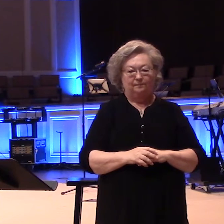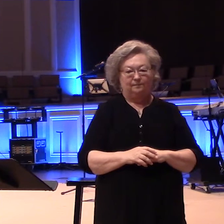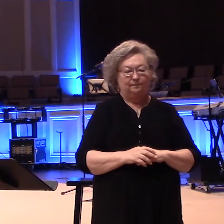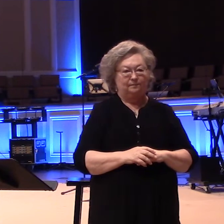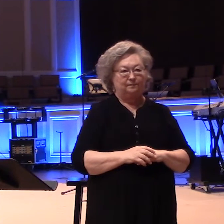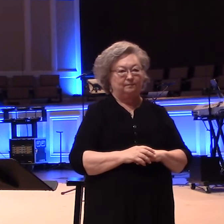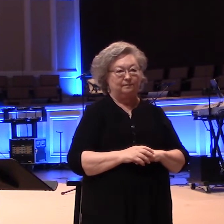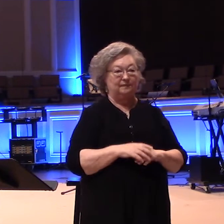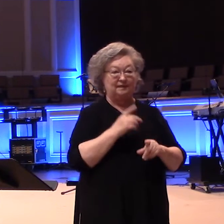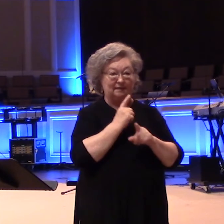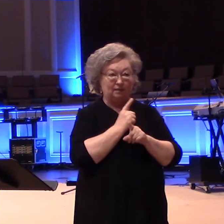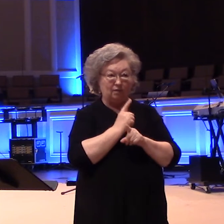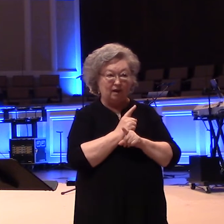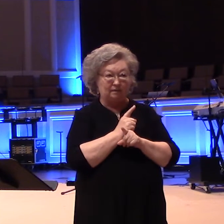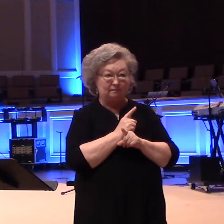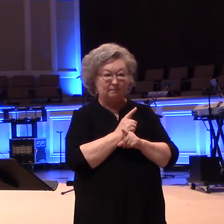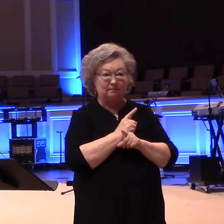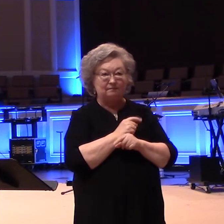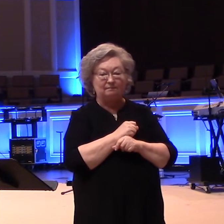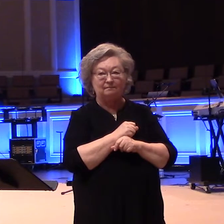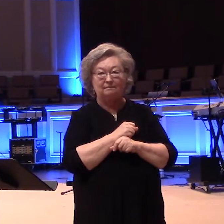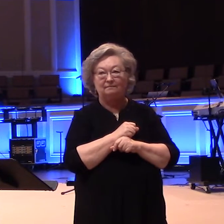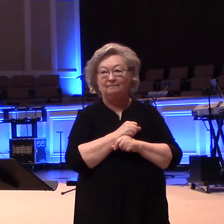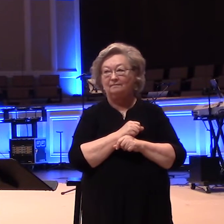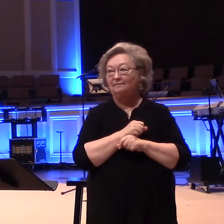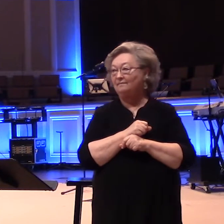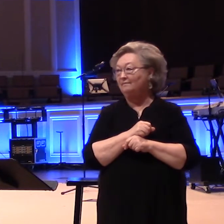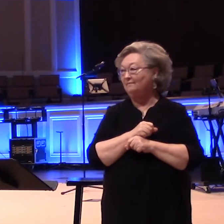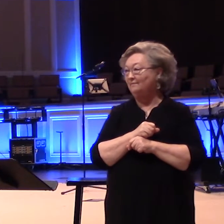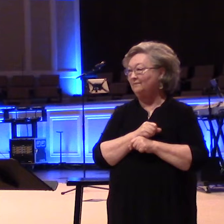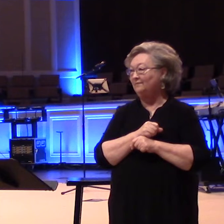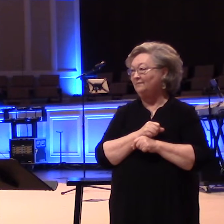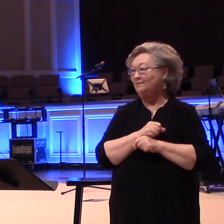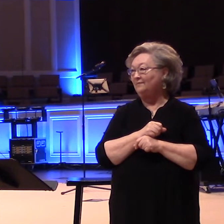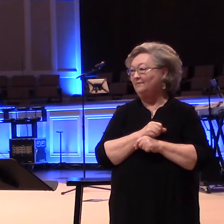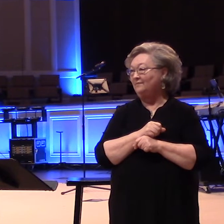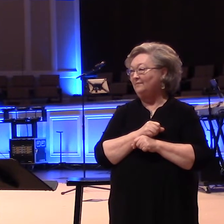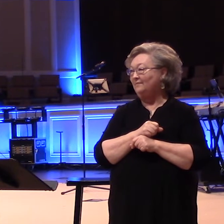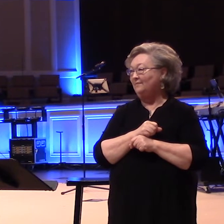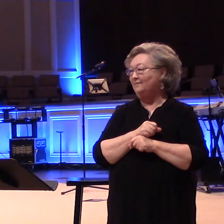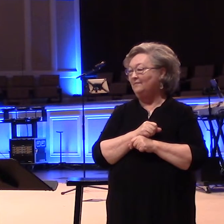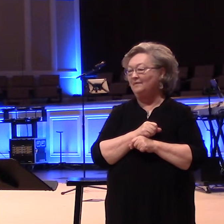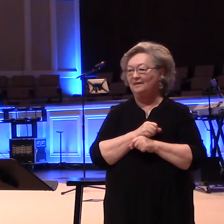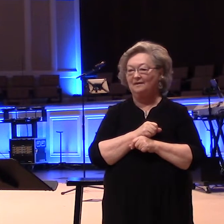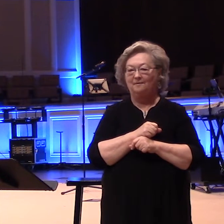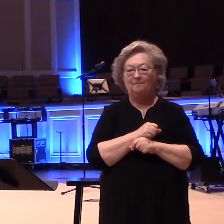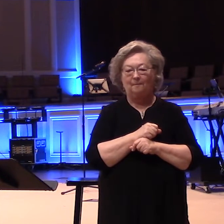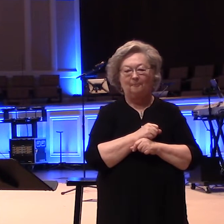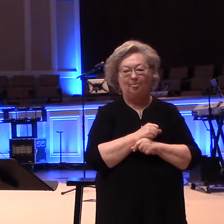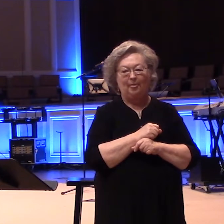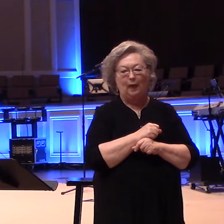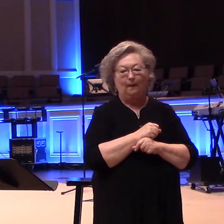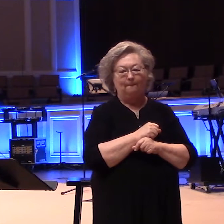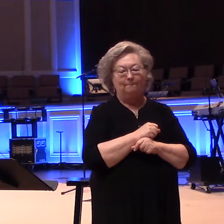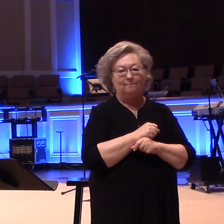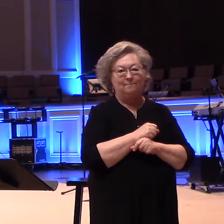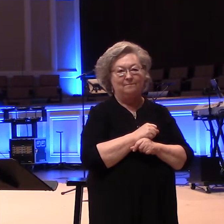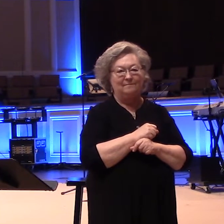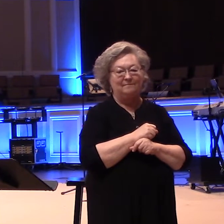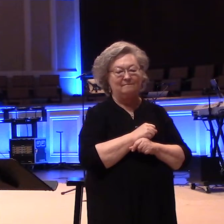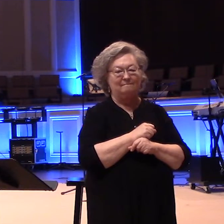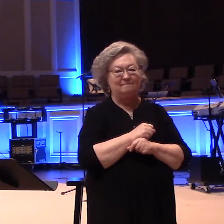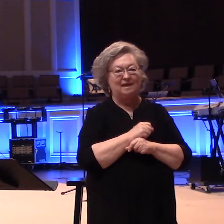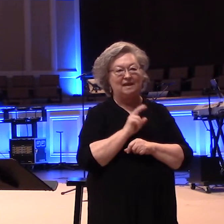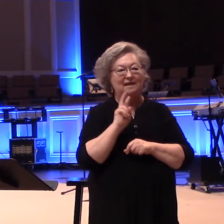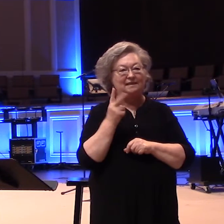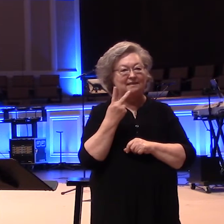that look correct? All right, there's a front door. Thank you very much. Yes, yes. He can be taught. Yes.